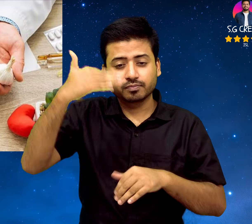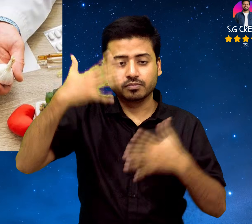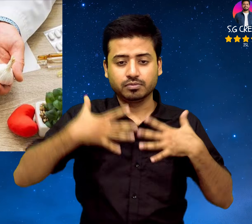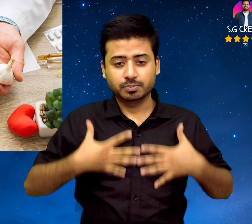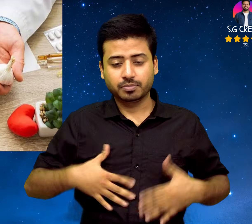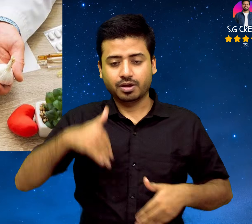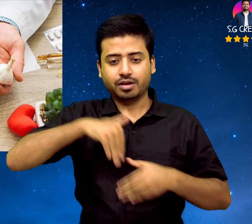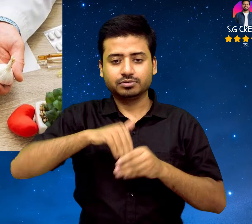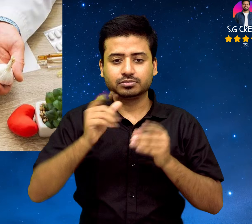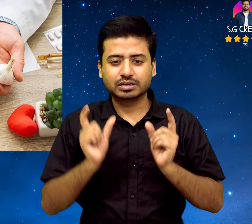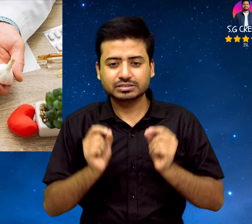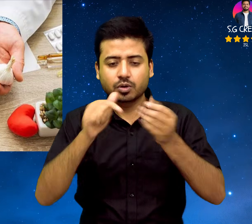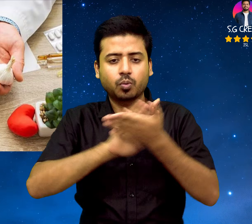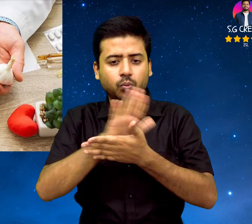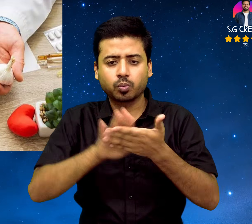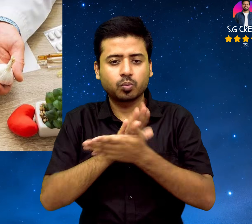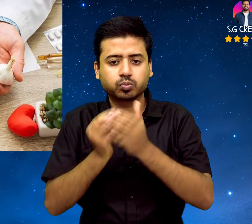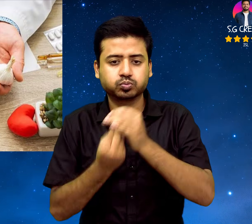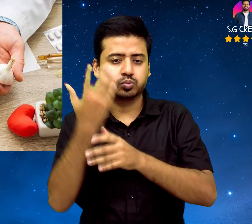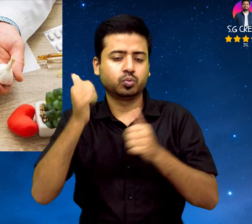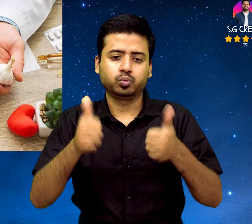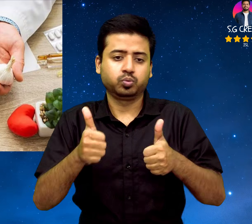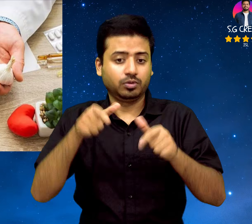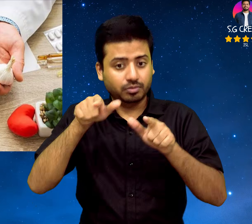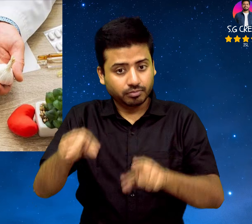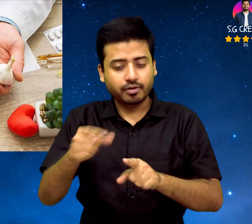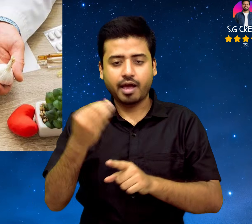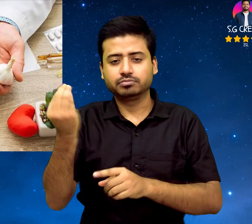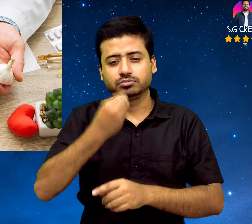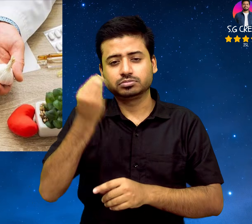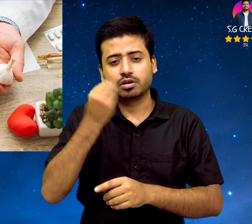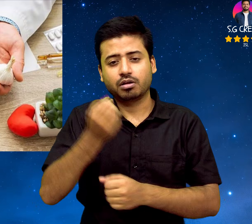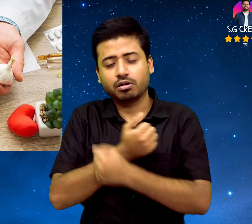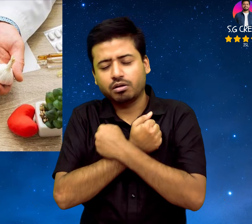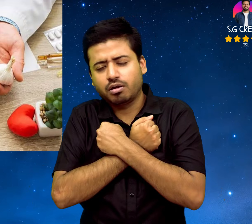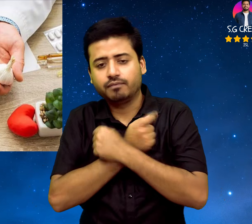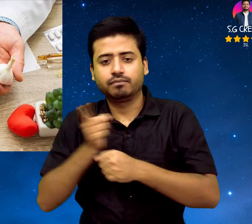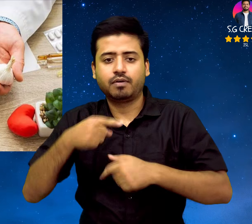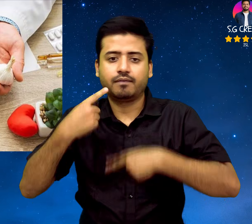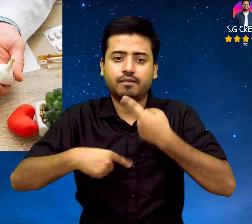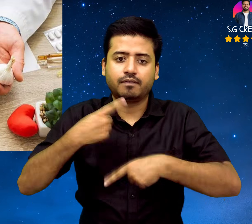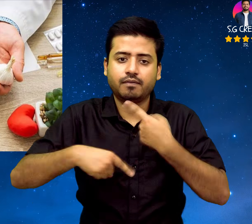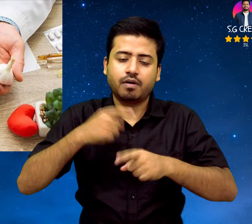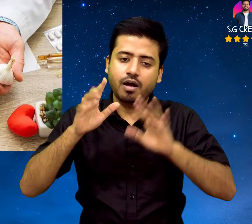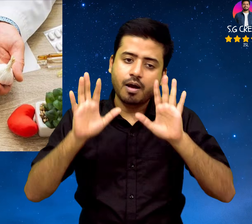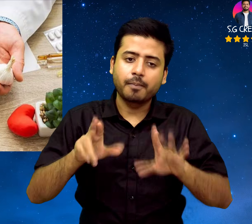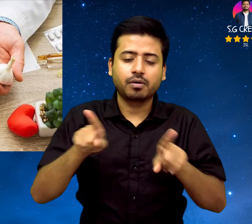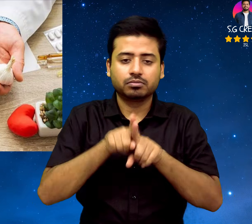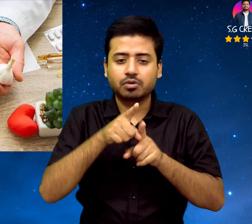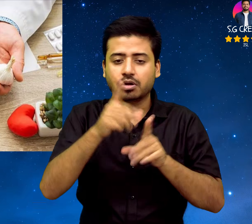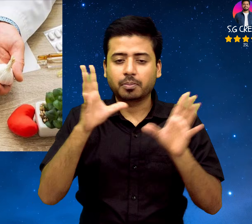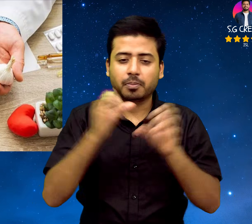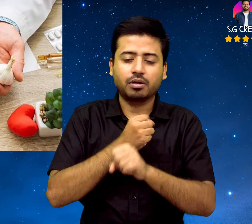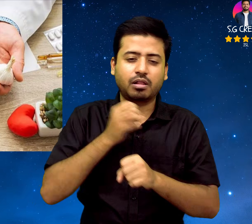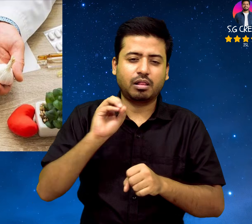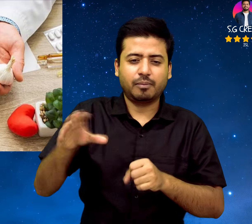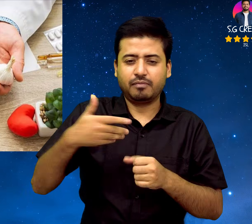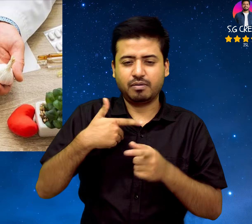2. Presence of unique sulfur derivatives, S-methylcysteine. Specialized growing conditions facilitate the synthesis of